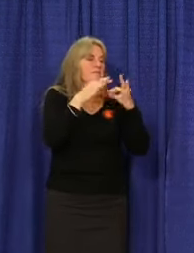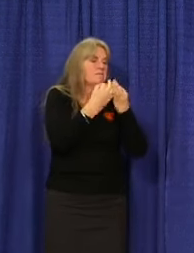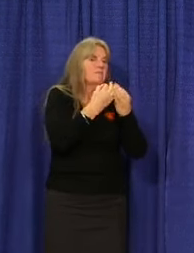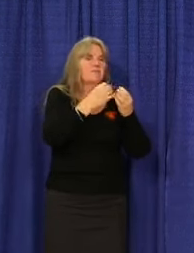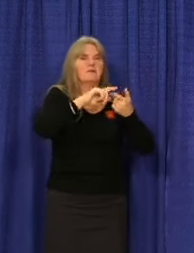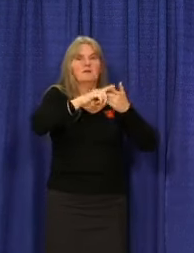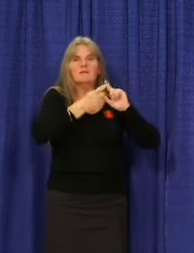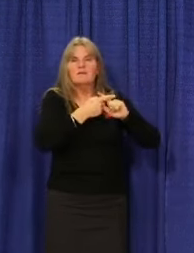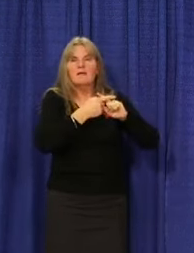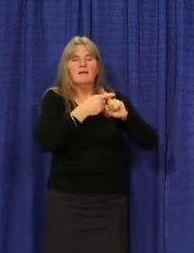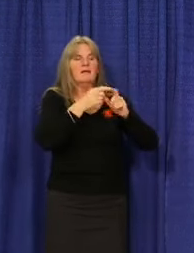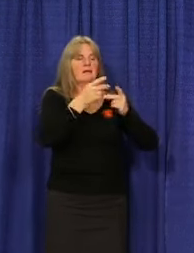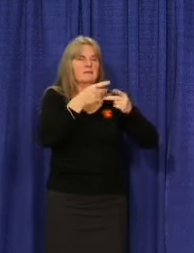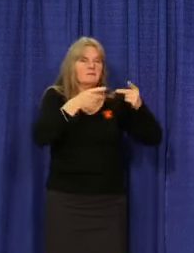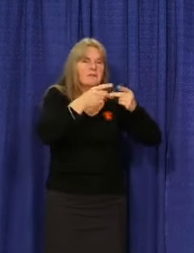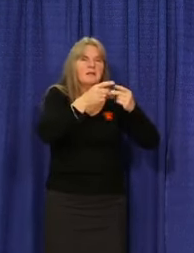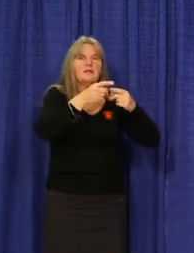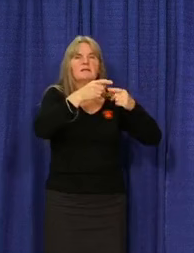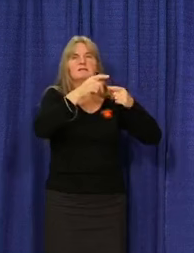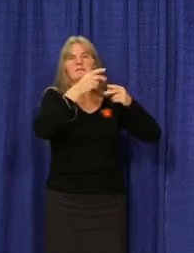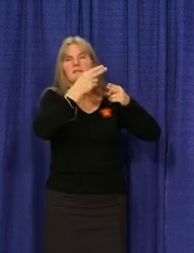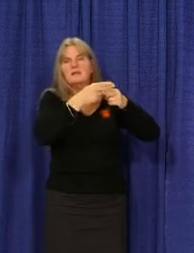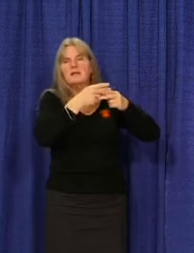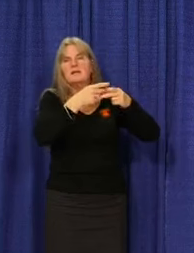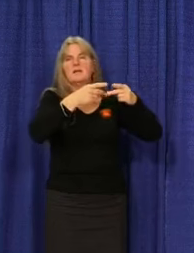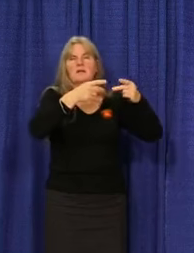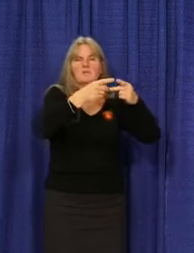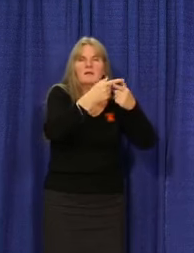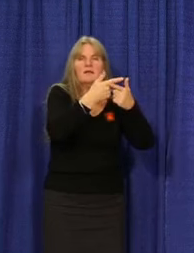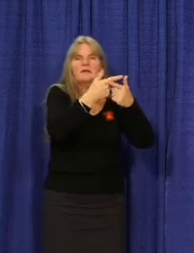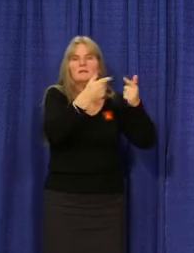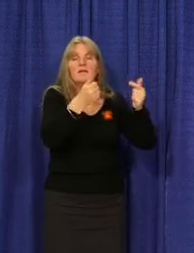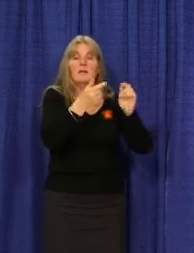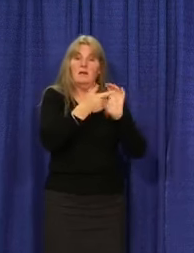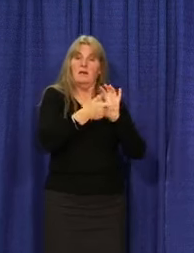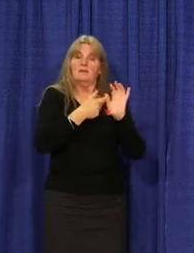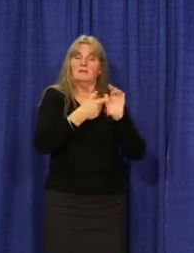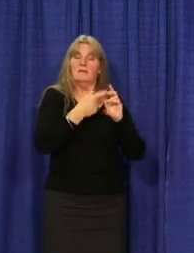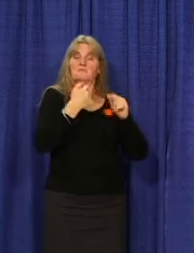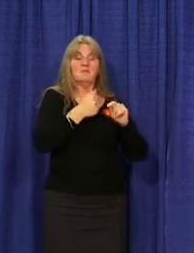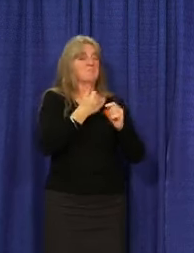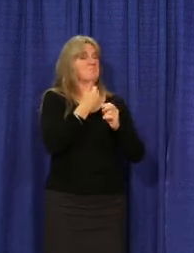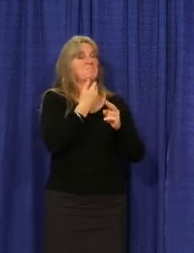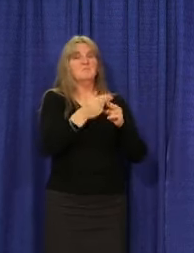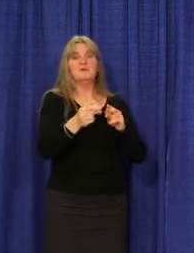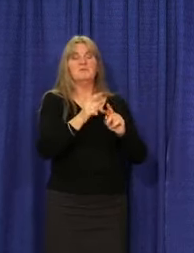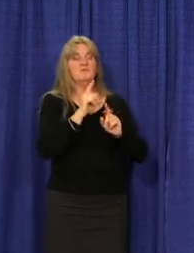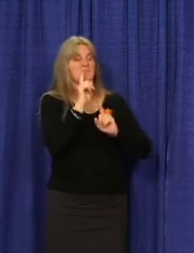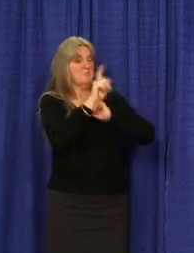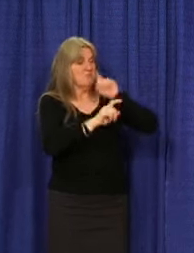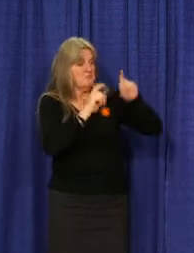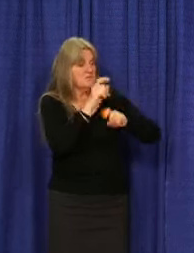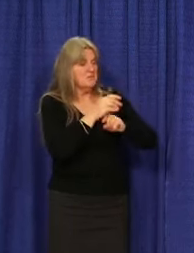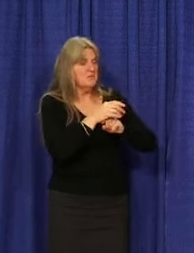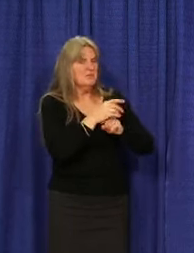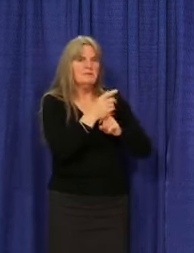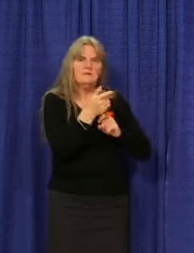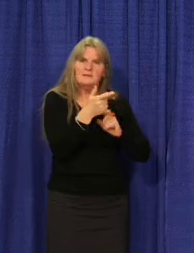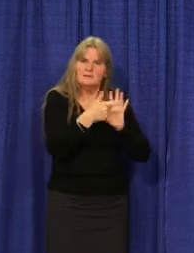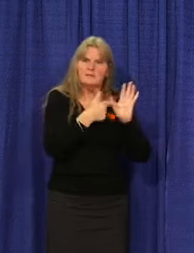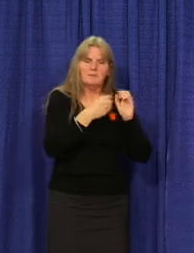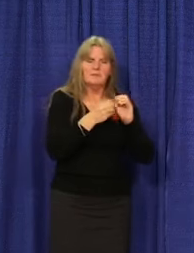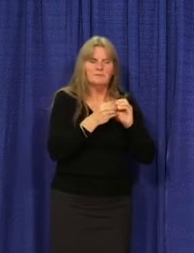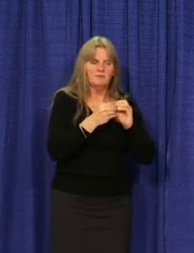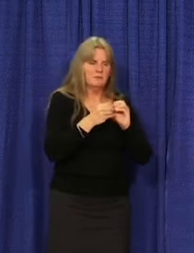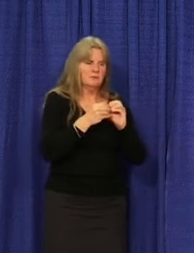contacts are part of the assessment for risks. Sometimes that can be handled in a few minutes in one interview. Sometimes it takes going